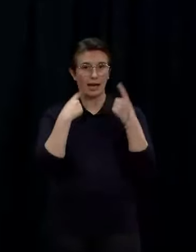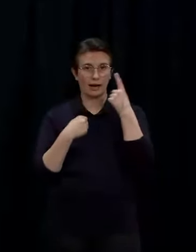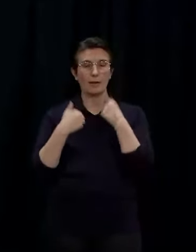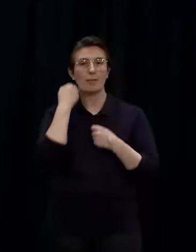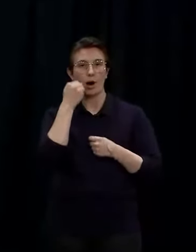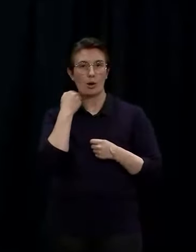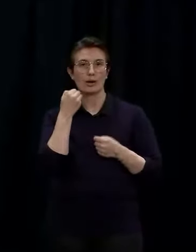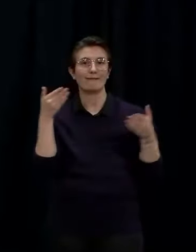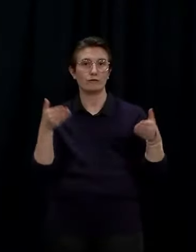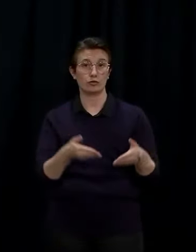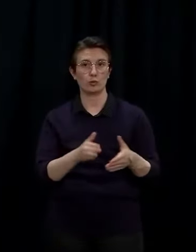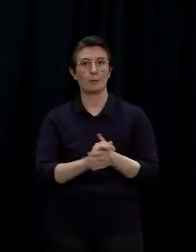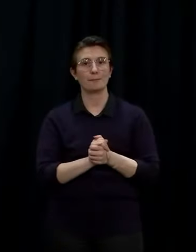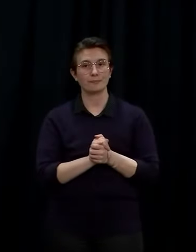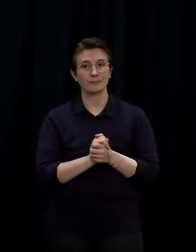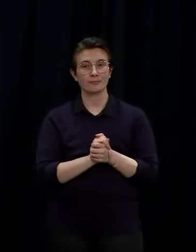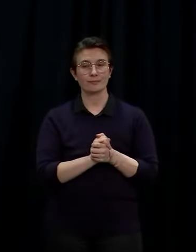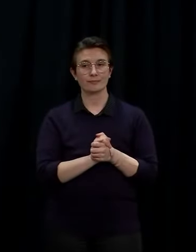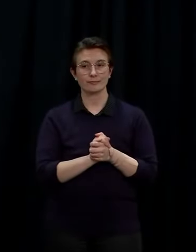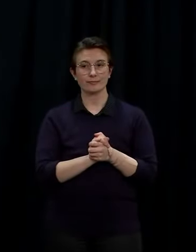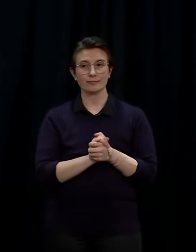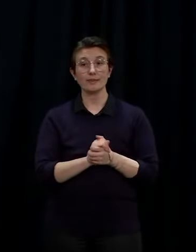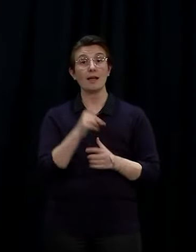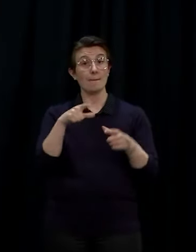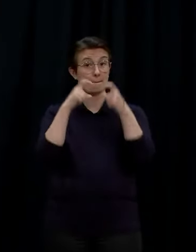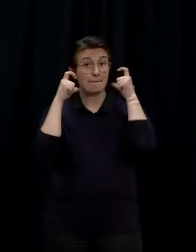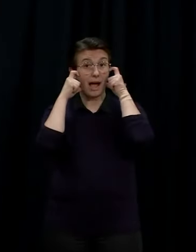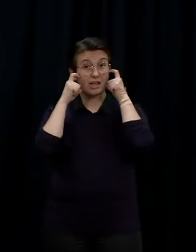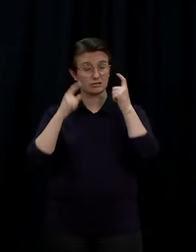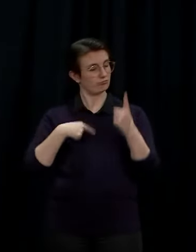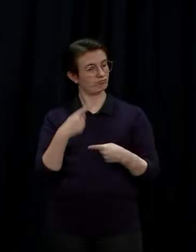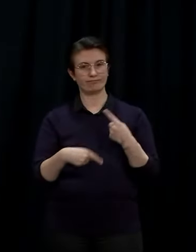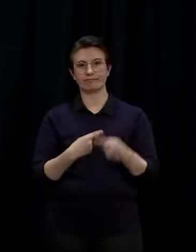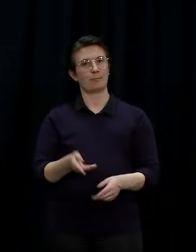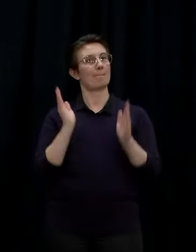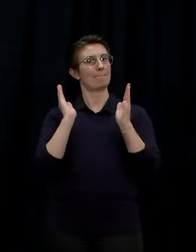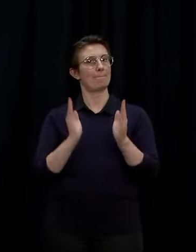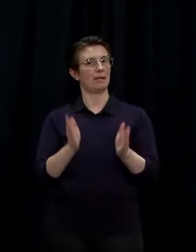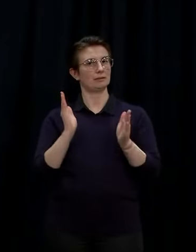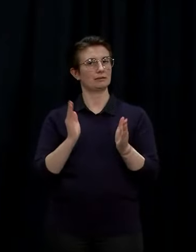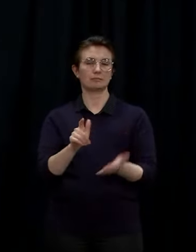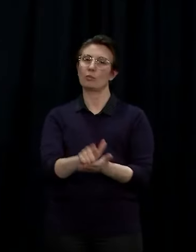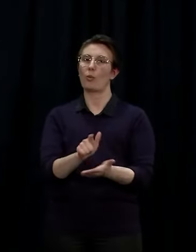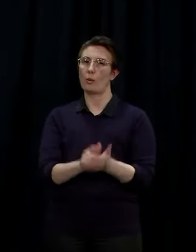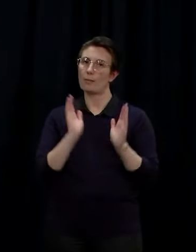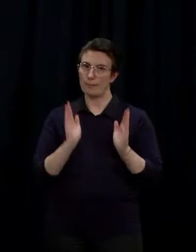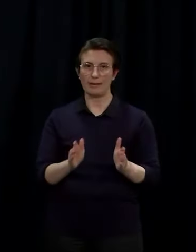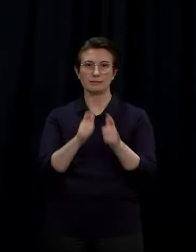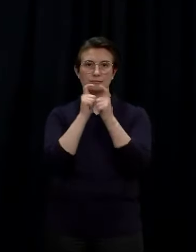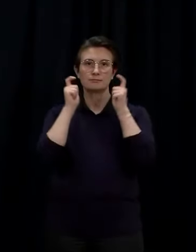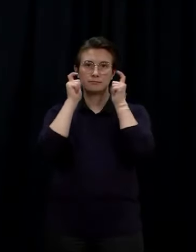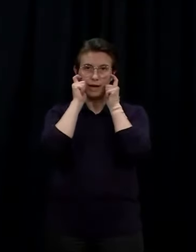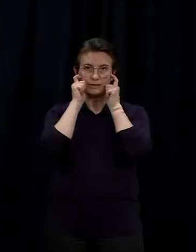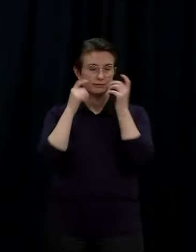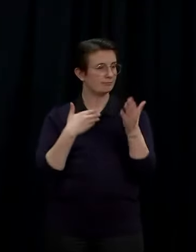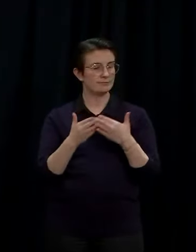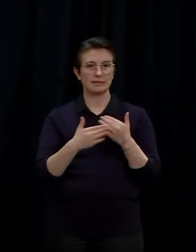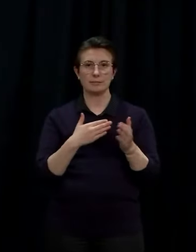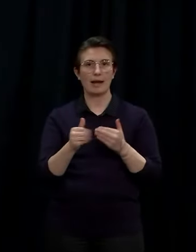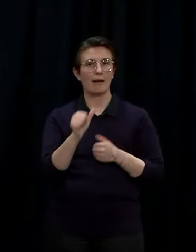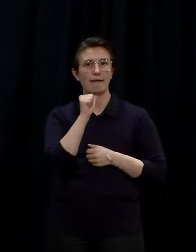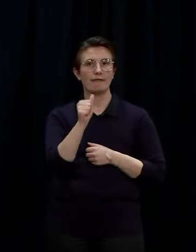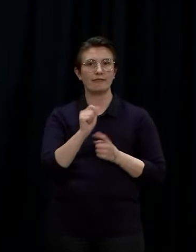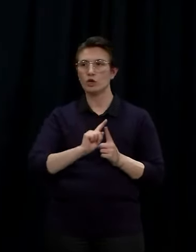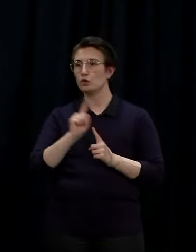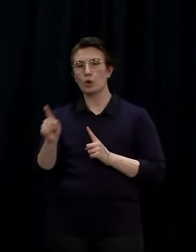picking up food or a contactless coffee, you have to wear a mask. This is to protect yourself and others. Masks remain mandatory on all